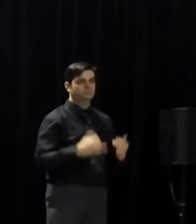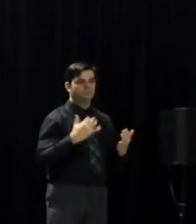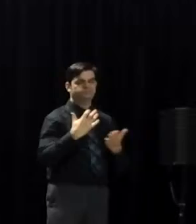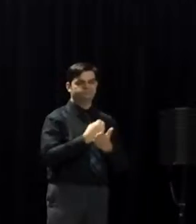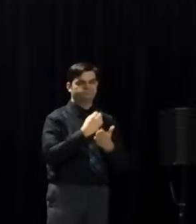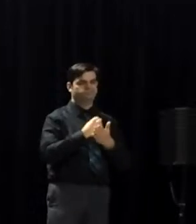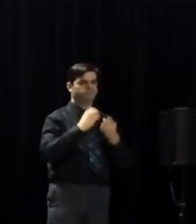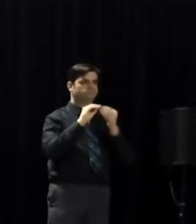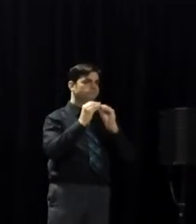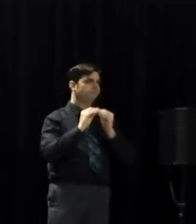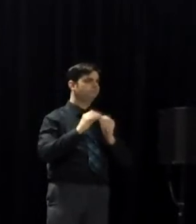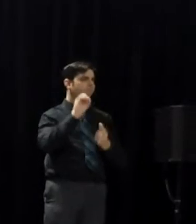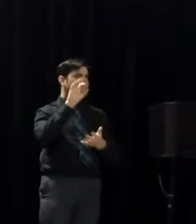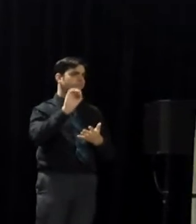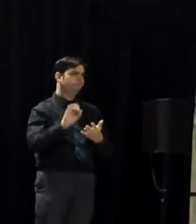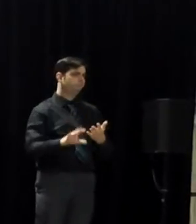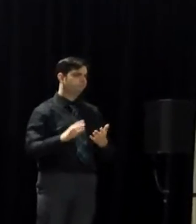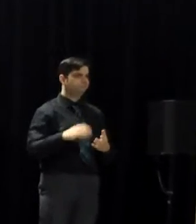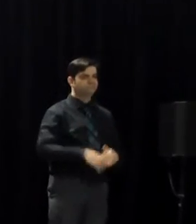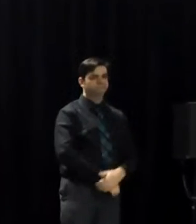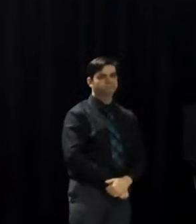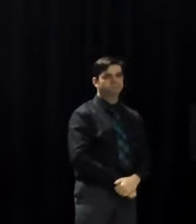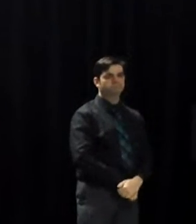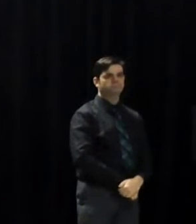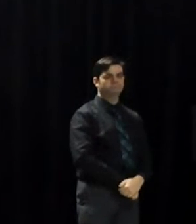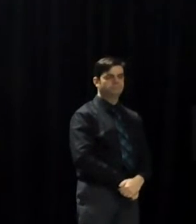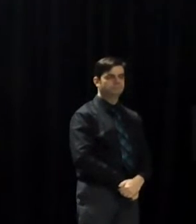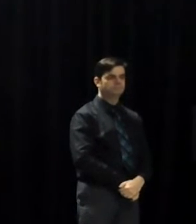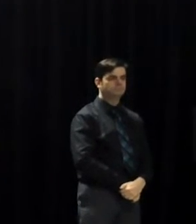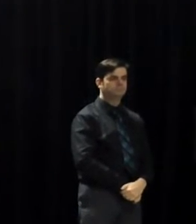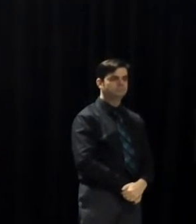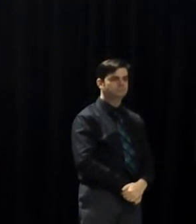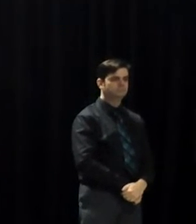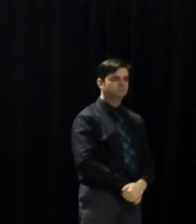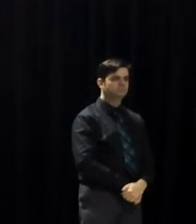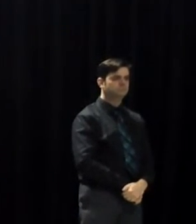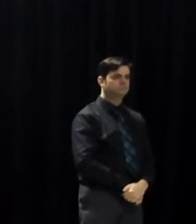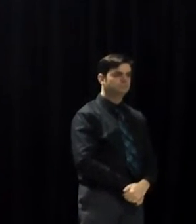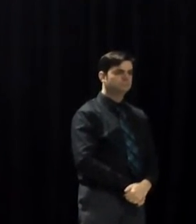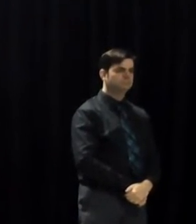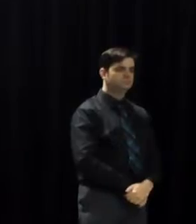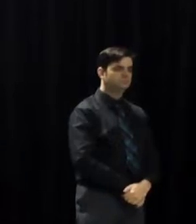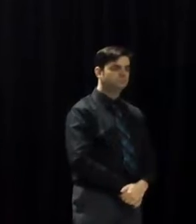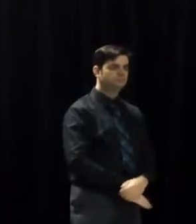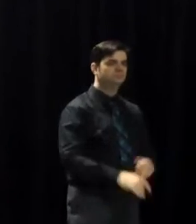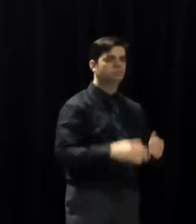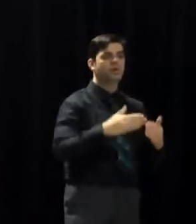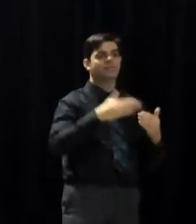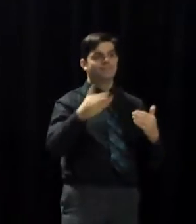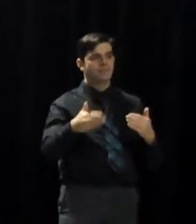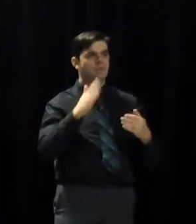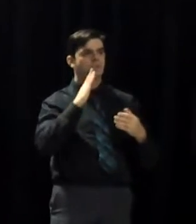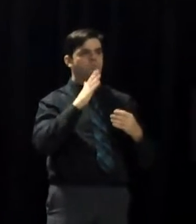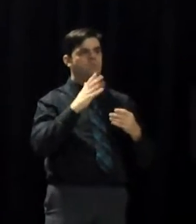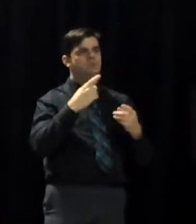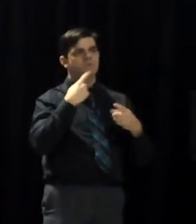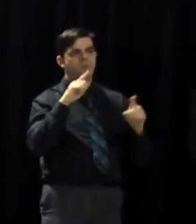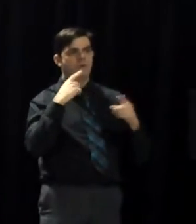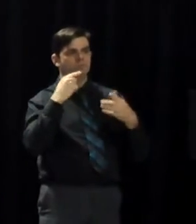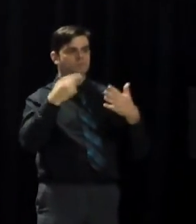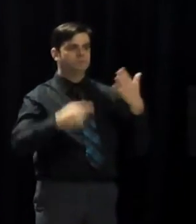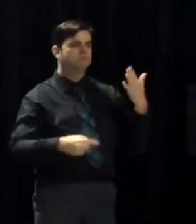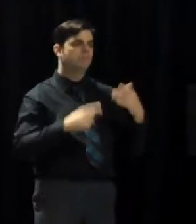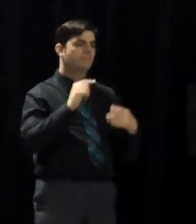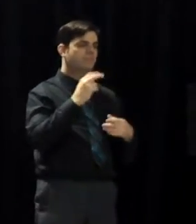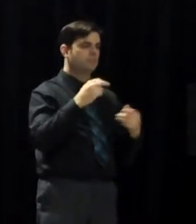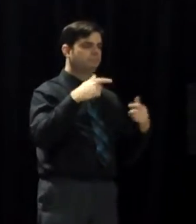update a couple items, some new announcements, take some questions. We've had a tough go at it over the last week,